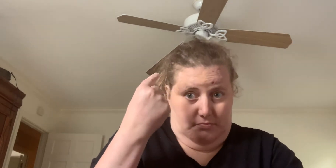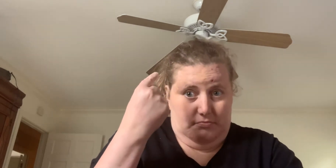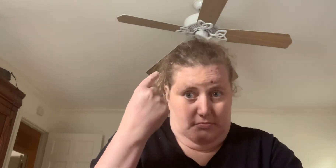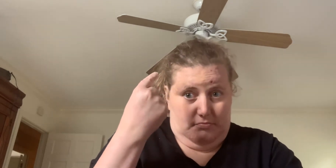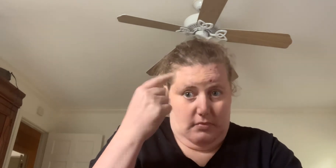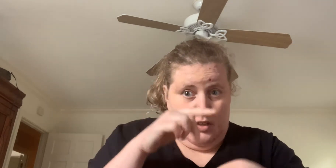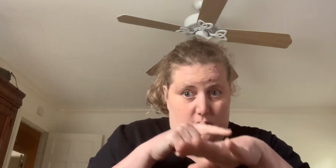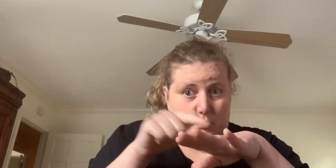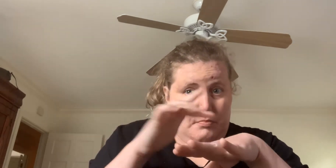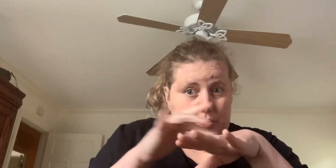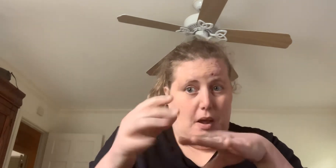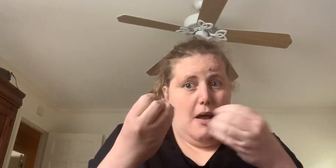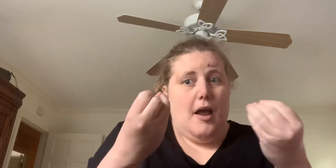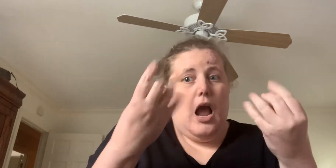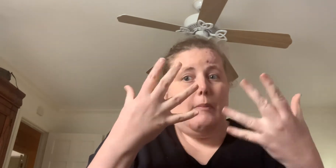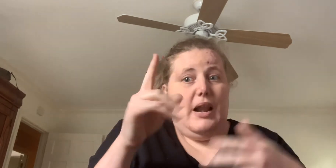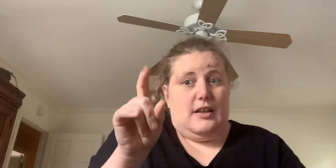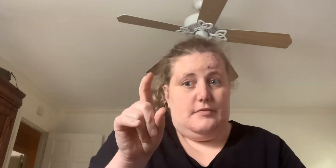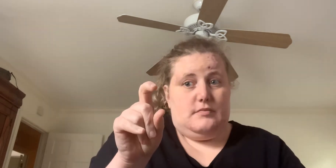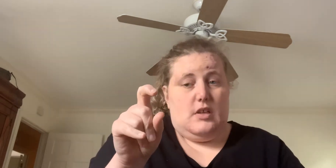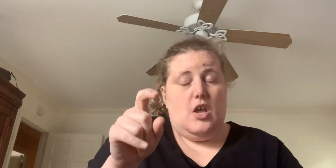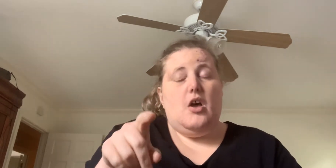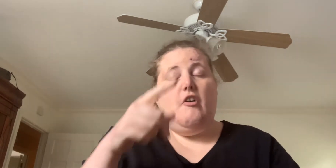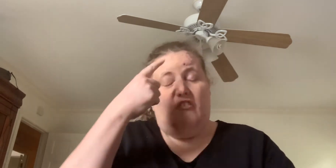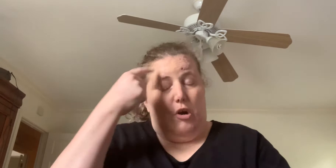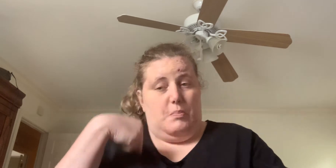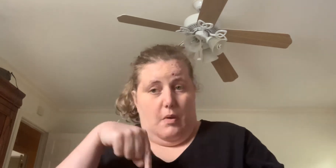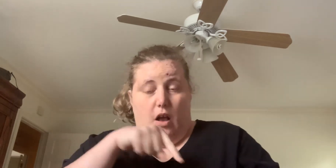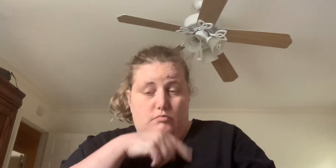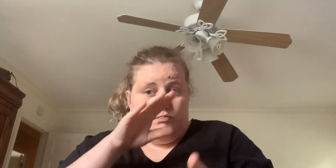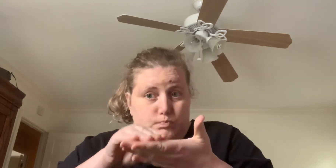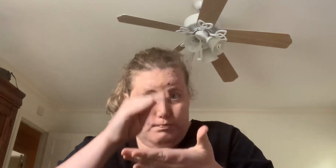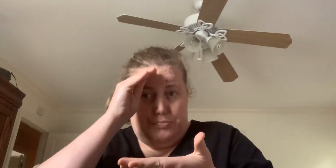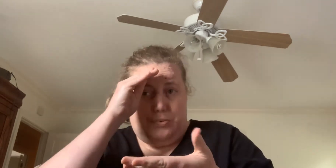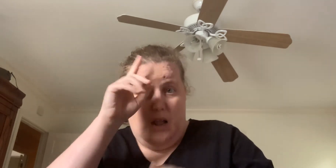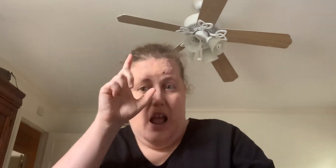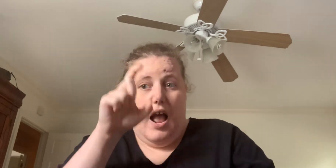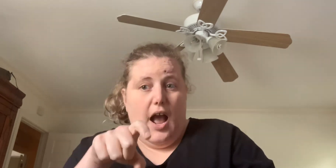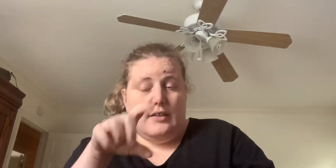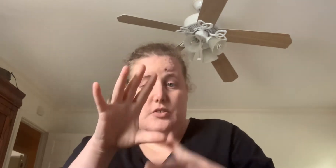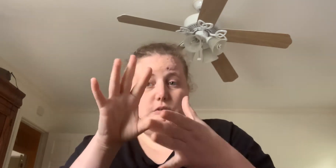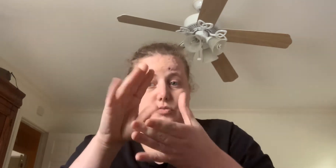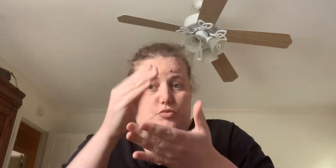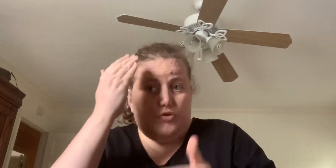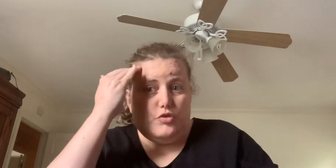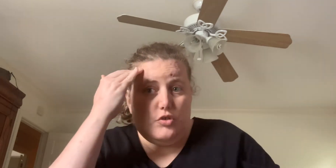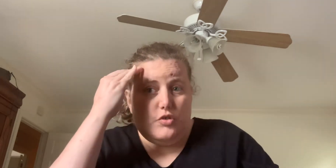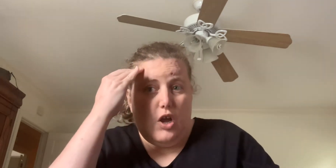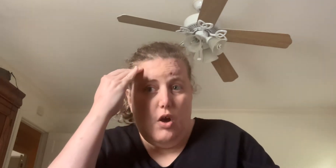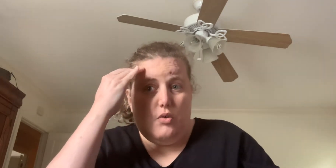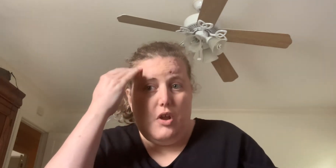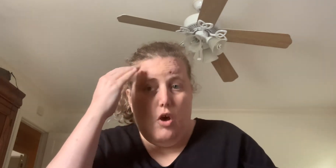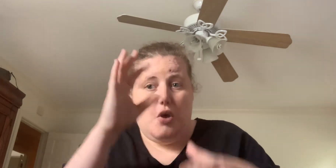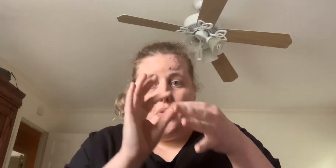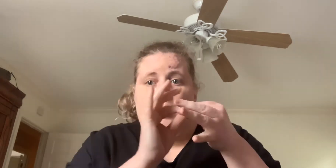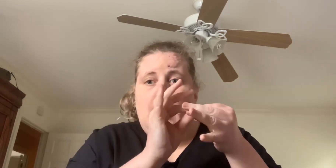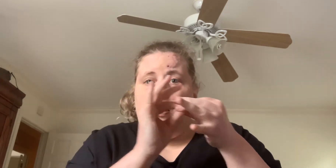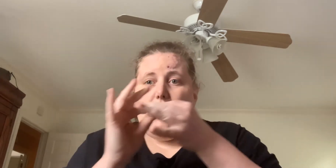this out, we have to know the relationship of the nitrogen to ammonia, which we already know because